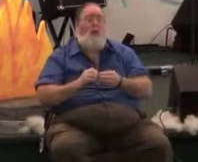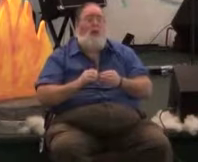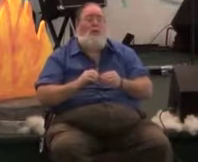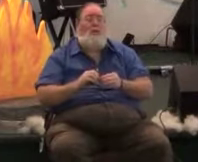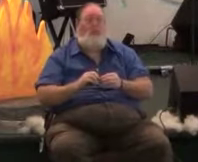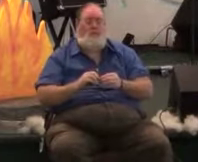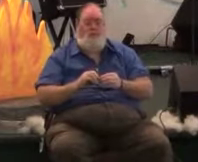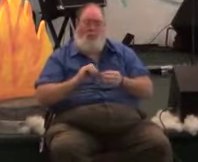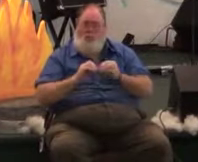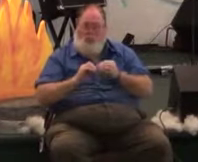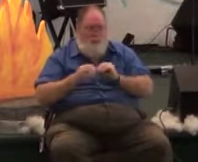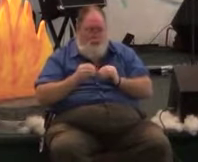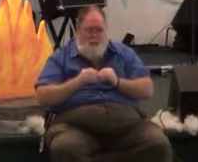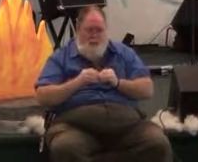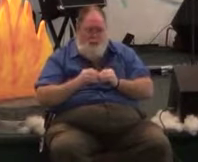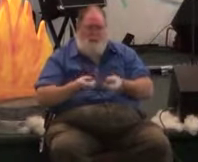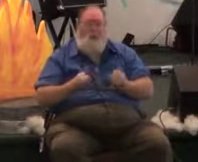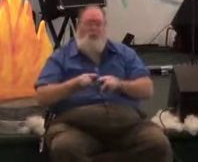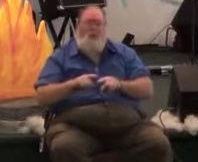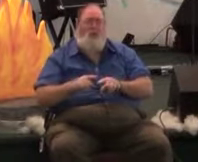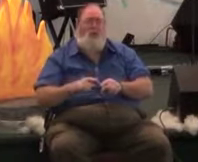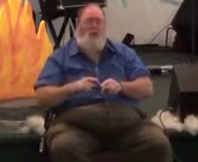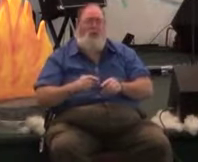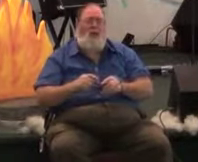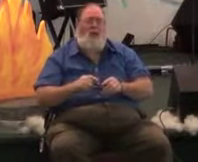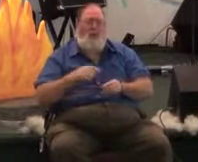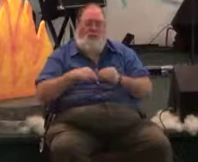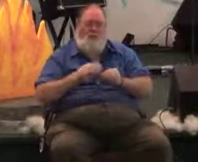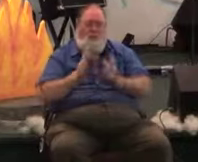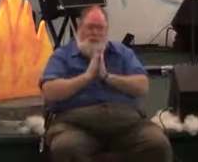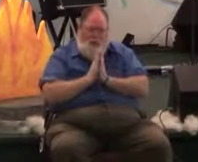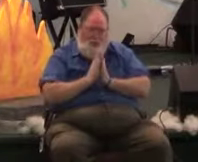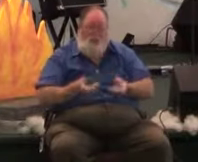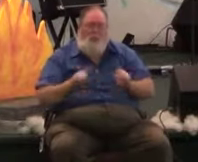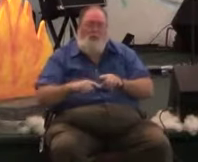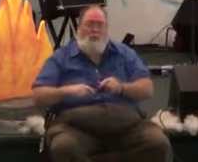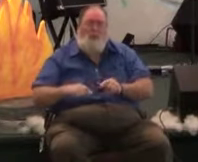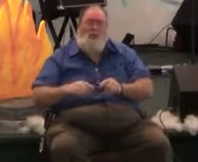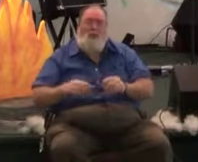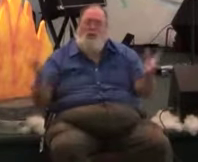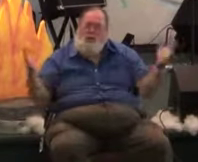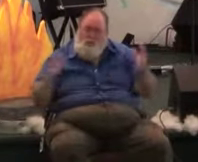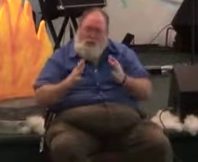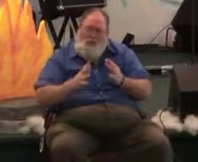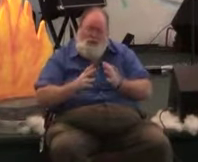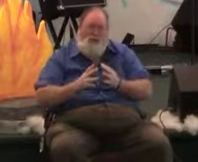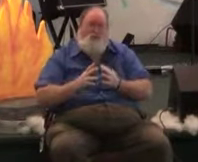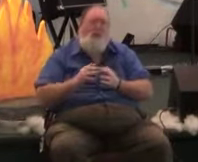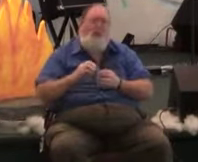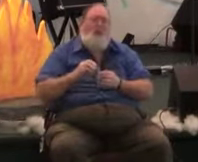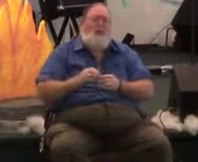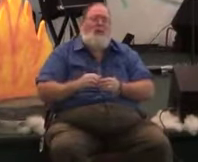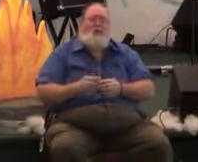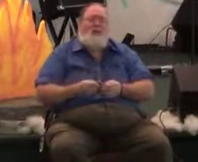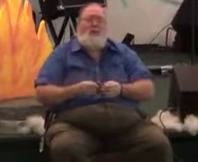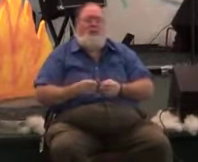prayer. And when we come together as a corporate body, it is so powerful when we pray.